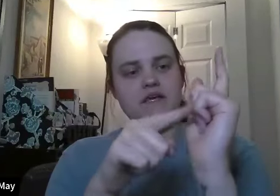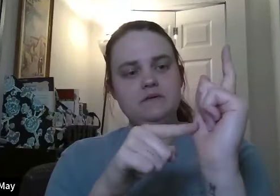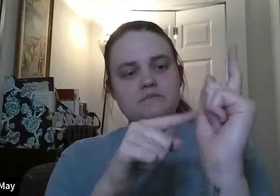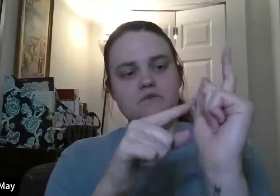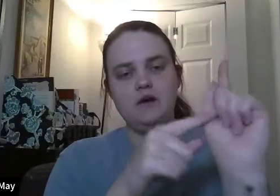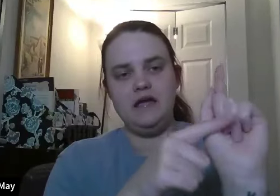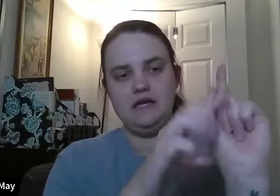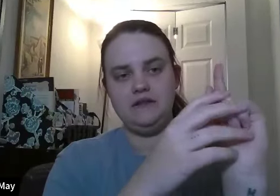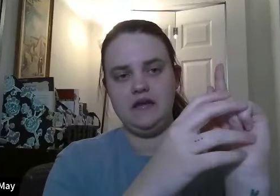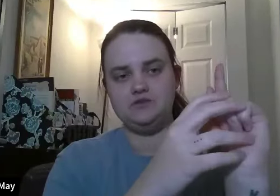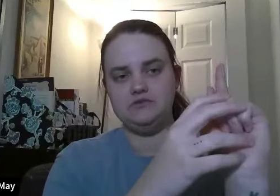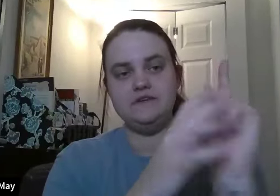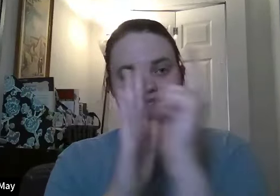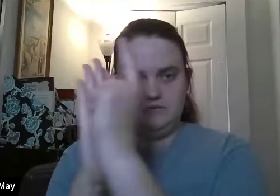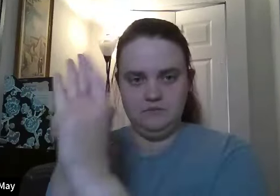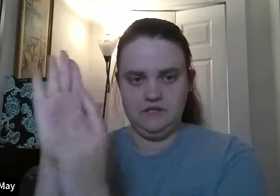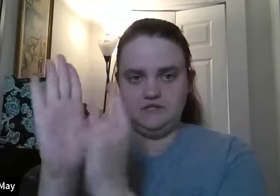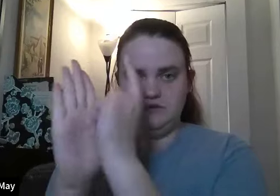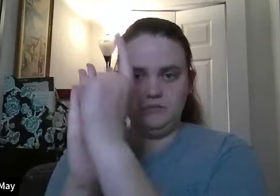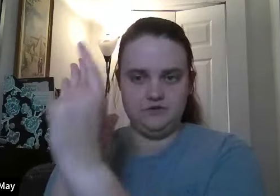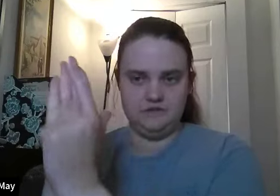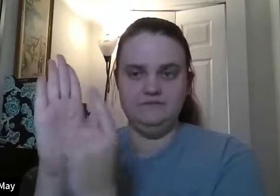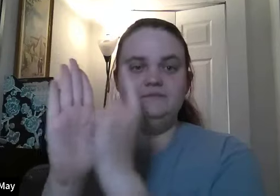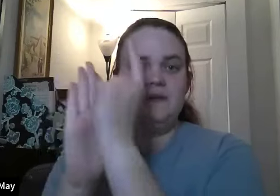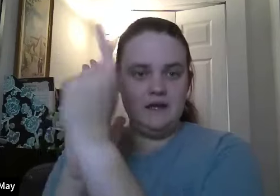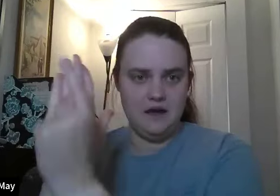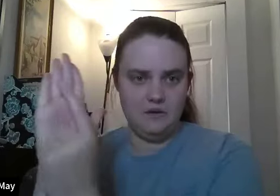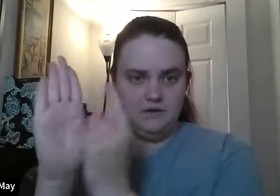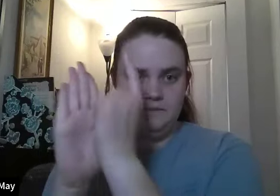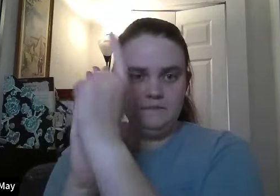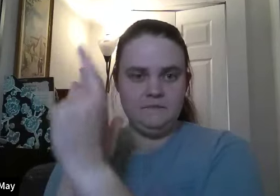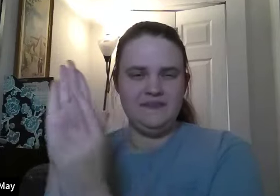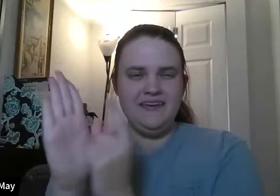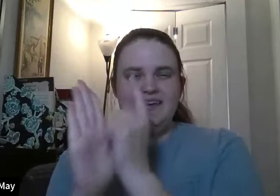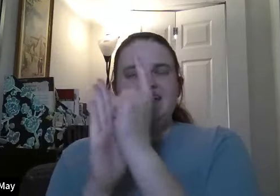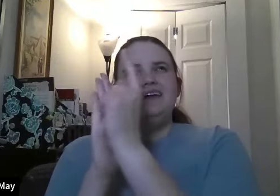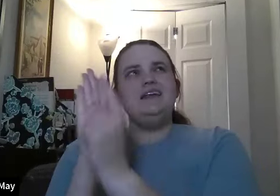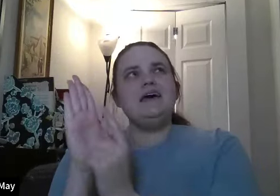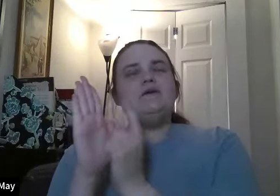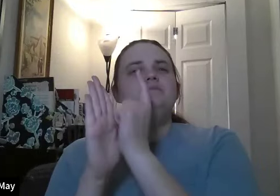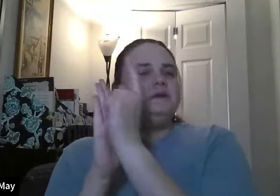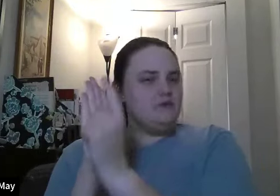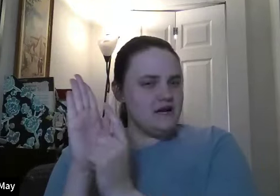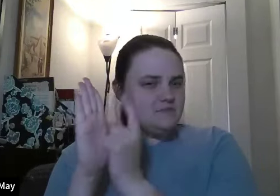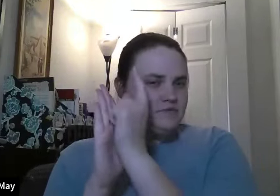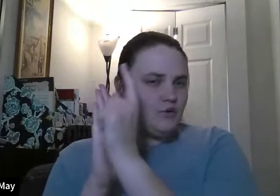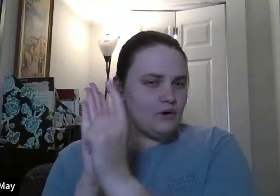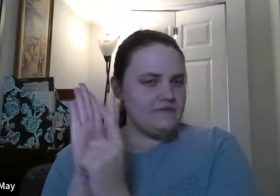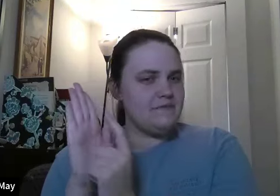like your hand, like the actual fist makes the circle motion. Hour. Now, people have asked me before if it